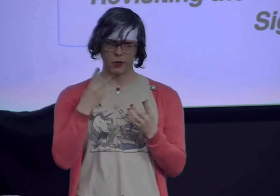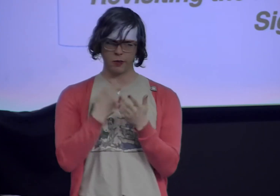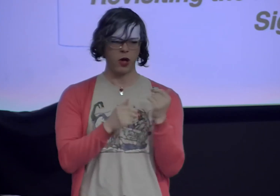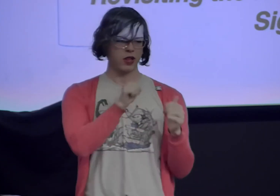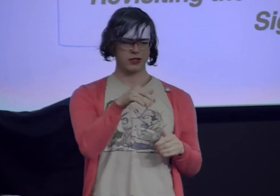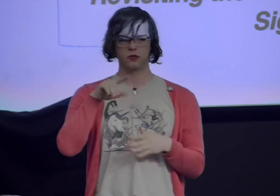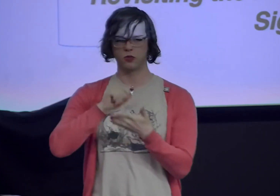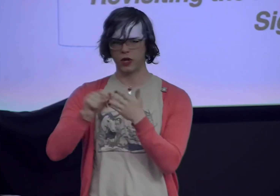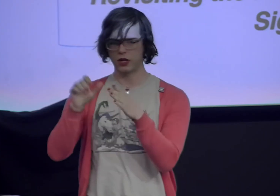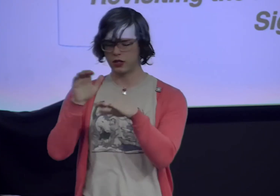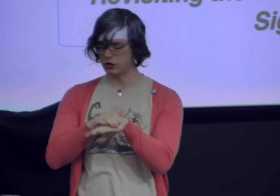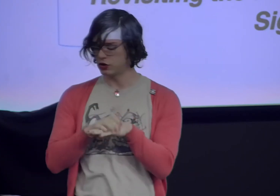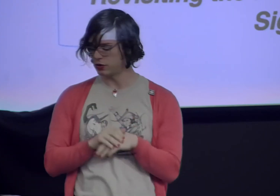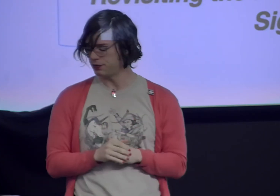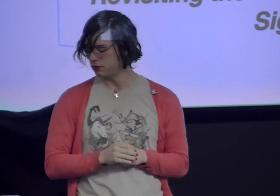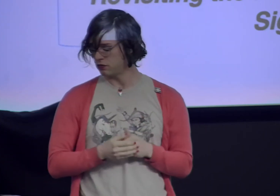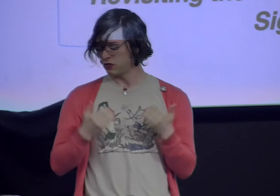called Sign Language Structure, Learning, and Change.